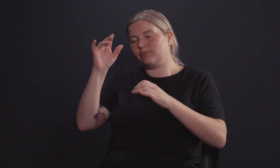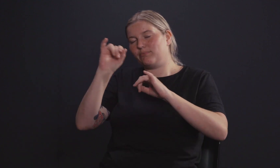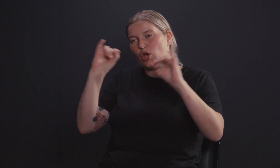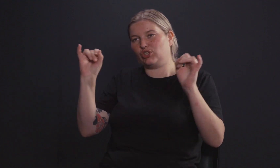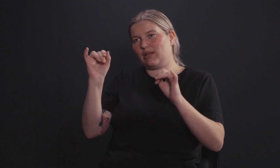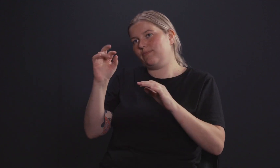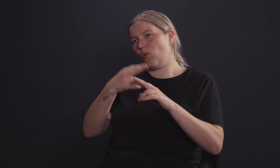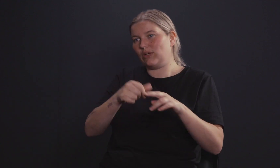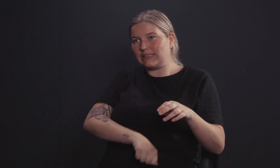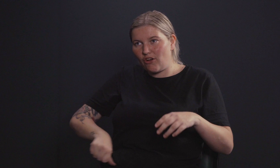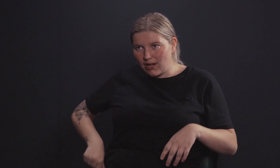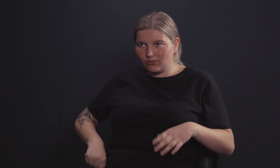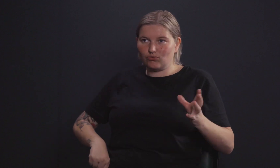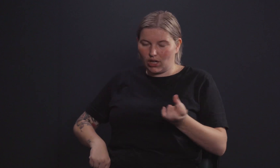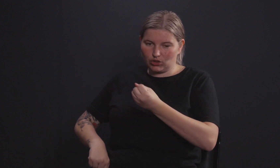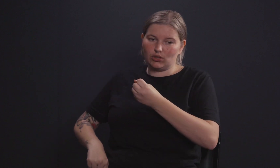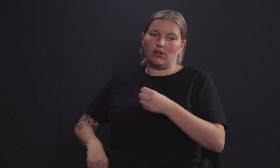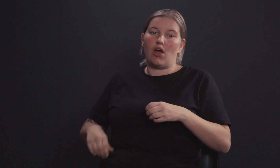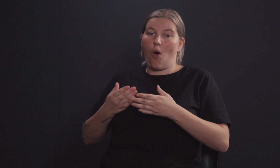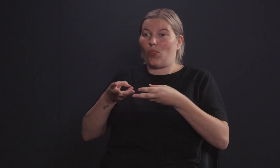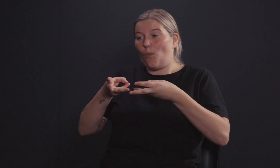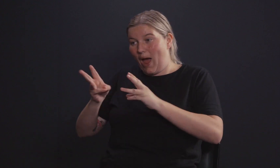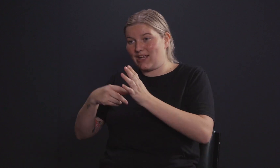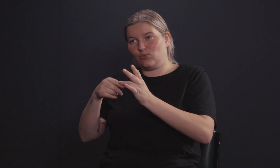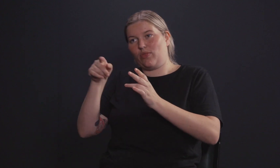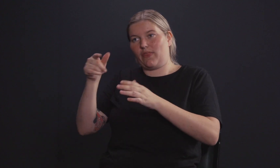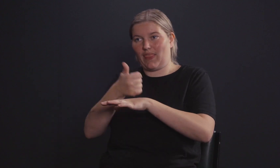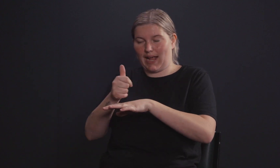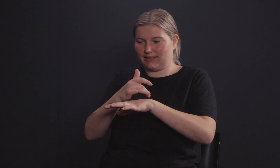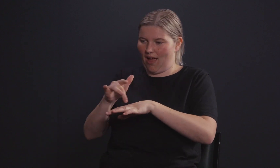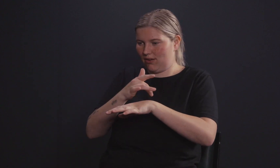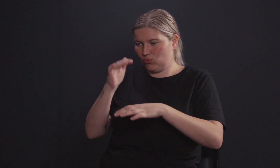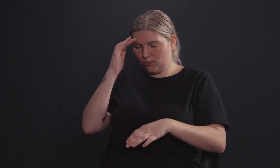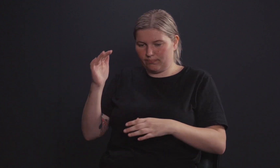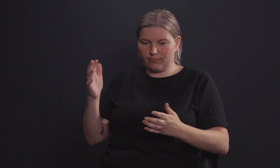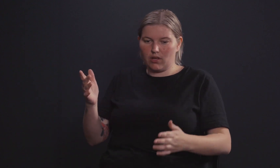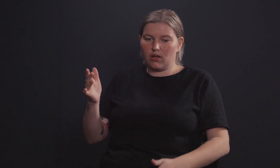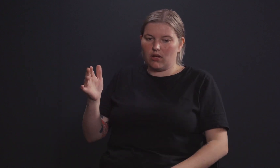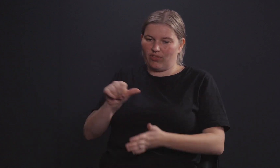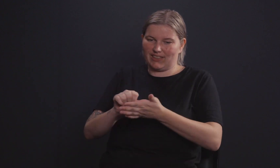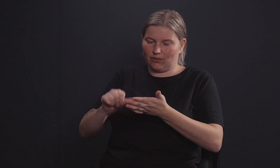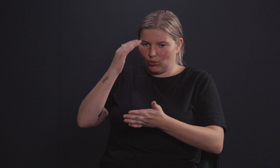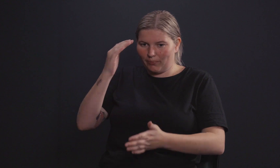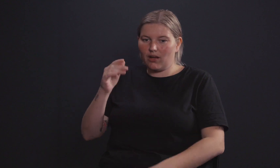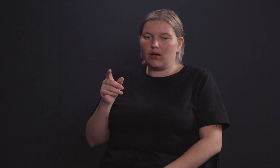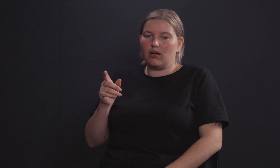me back. Then they rushed me to surgery to have an emergency cesarean. But in the elevator on the way to the